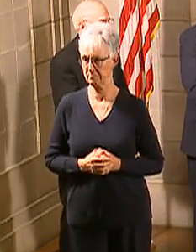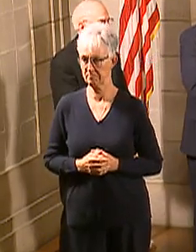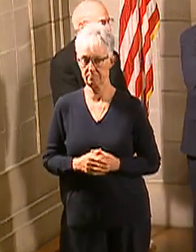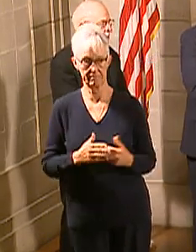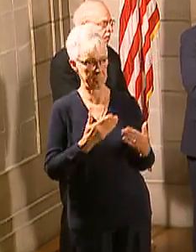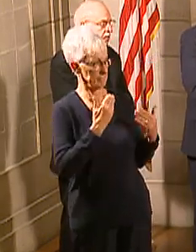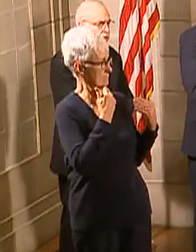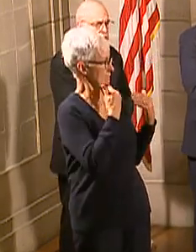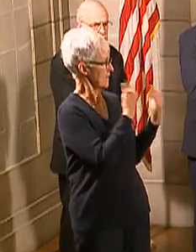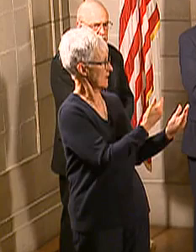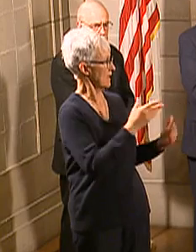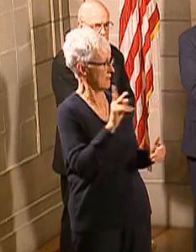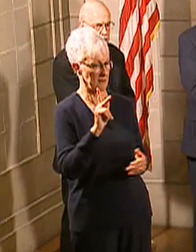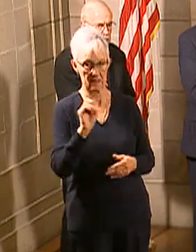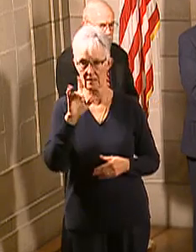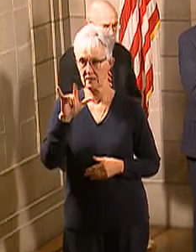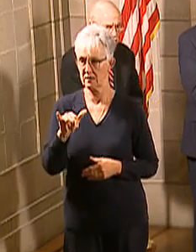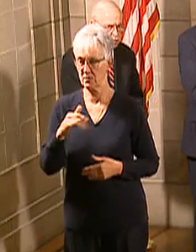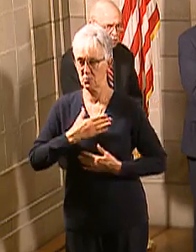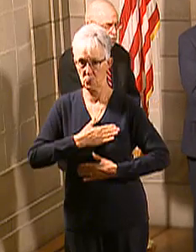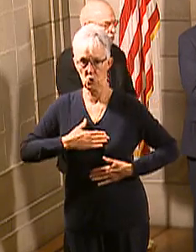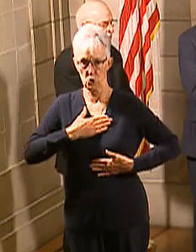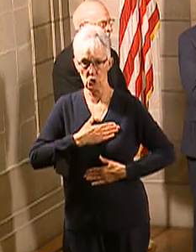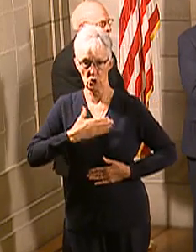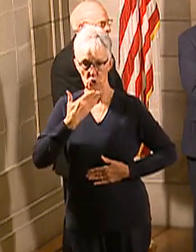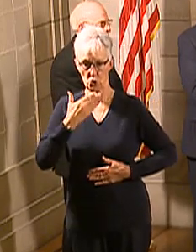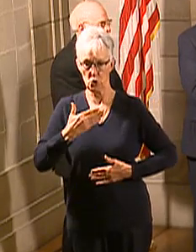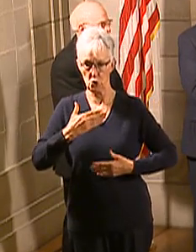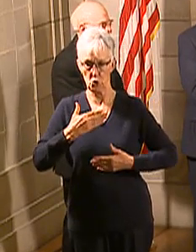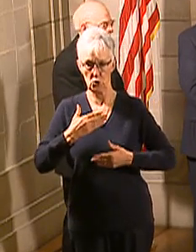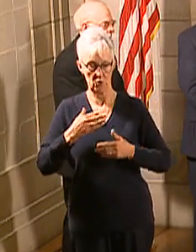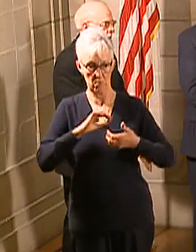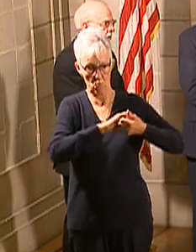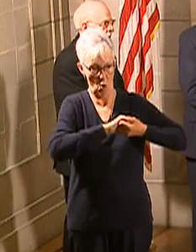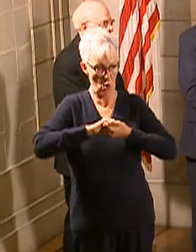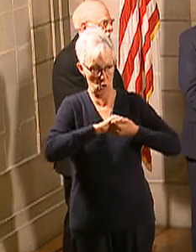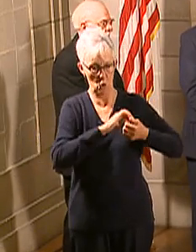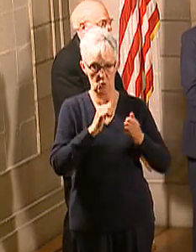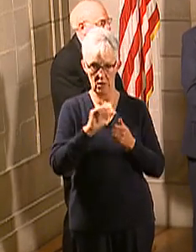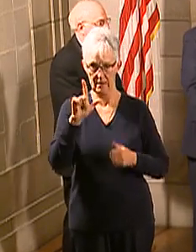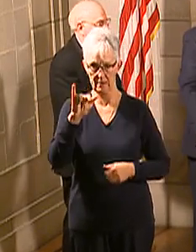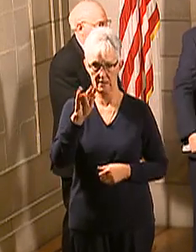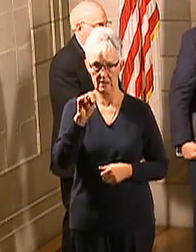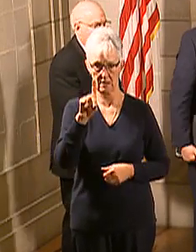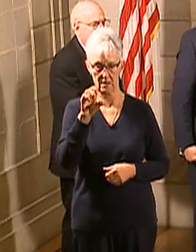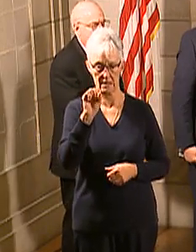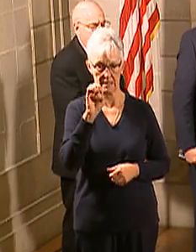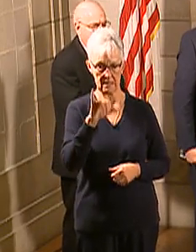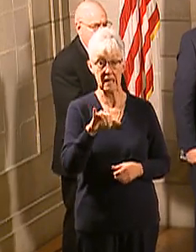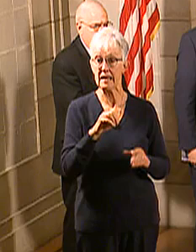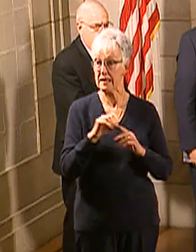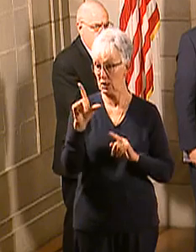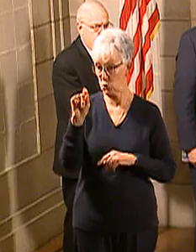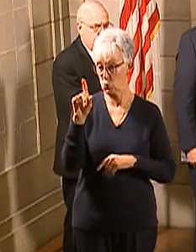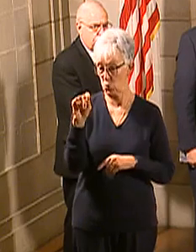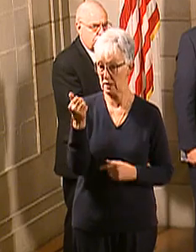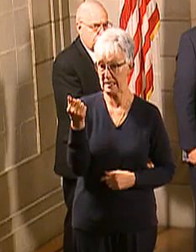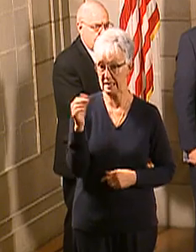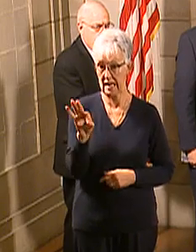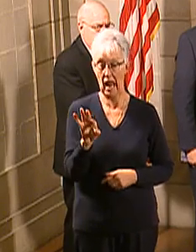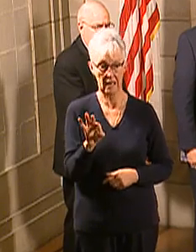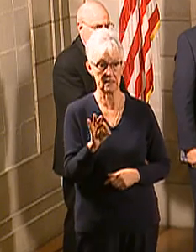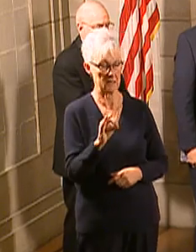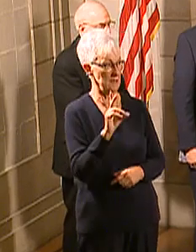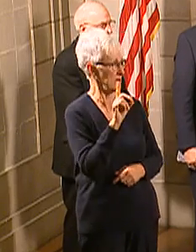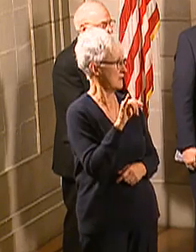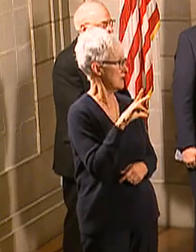Well, thank you very much, Kelly, and appreciate great partner Lindsay. So when I was in a trade mission in Germany in 2019, Lindsay was one of the participation, and I think